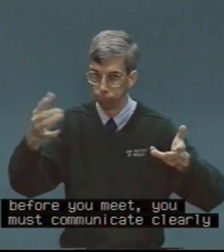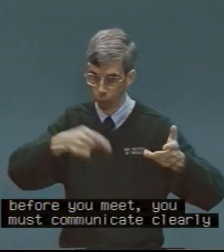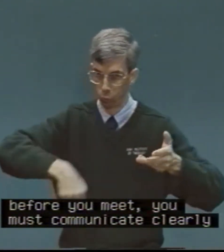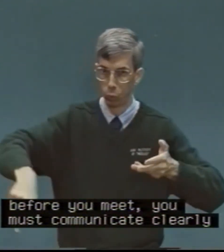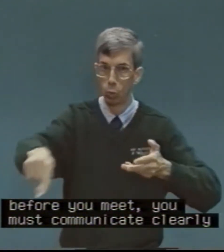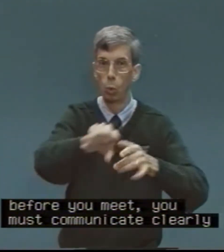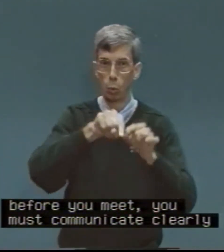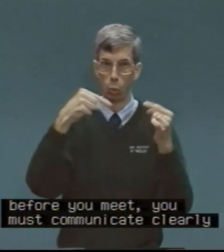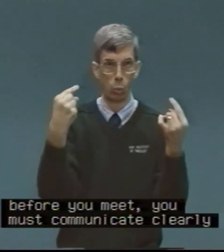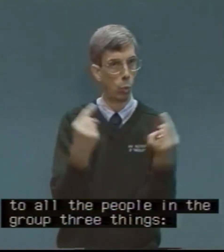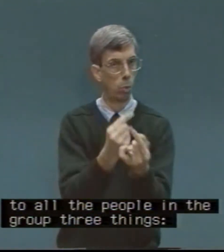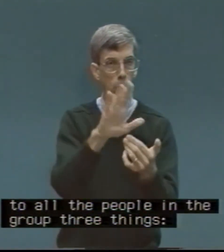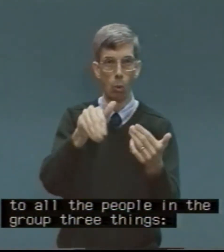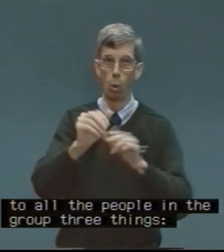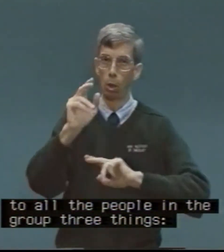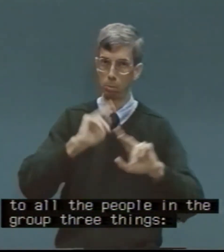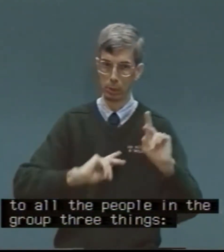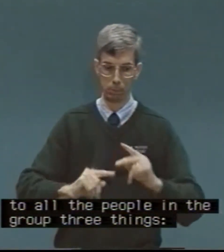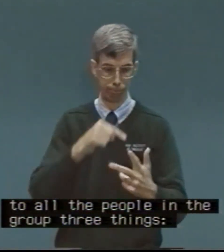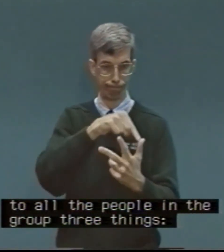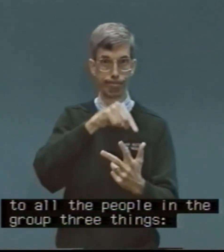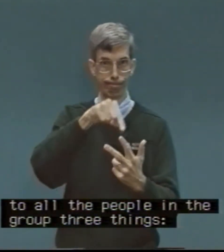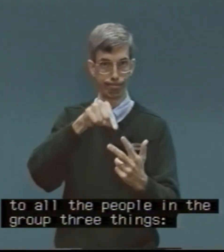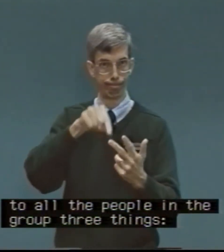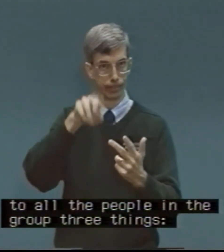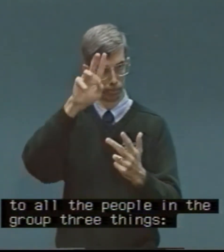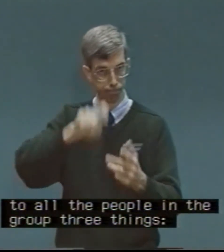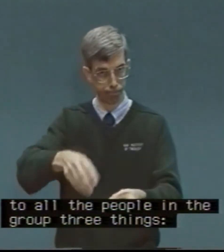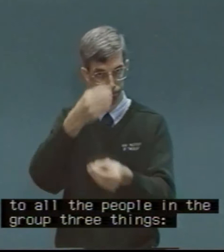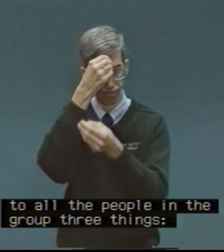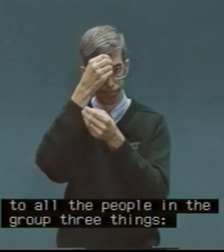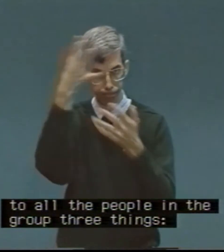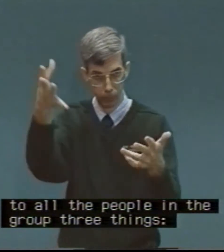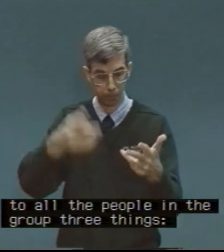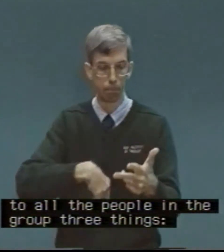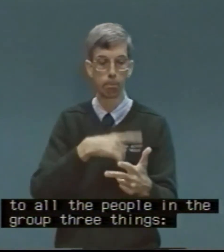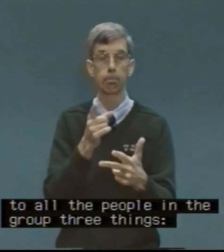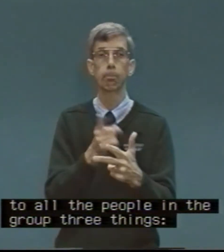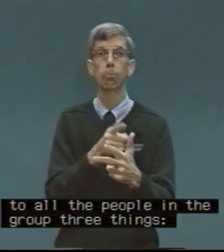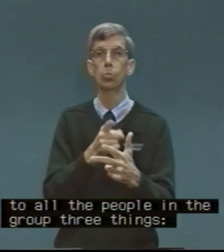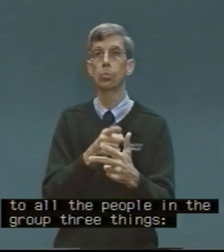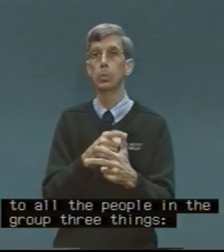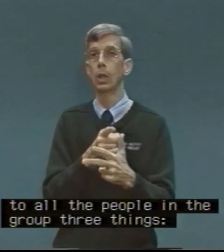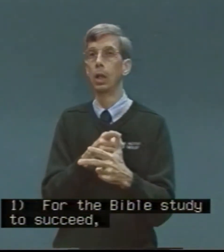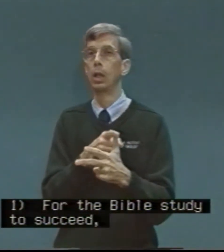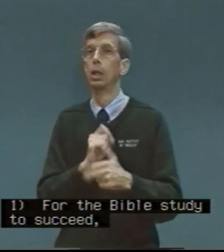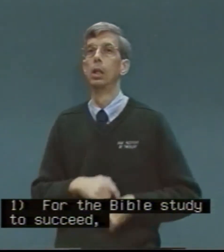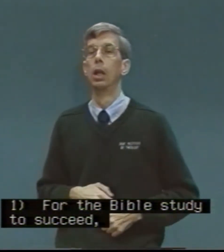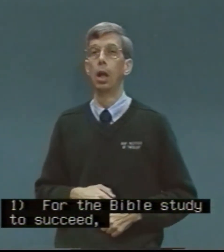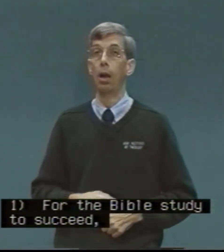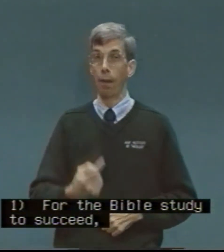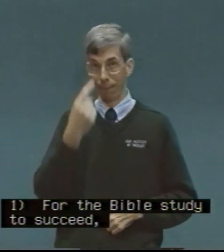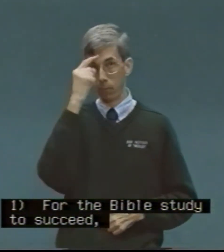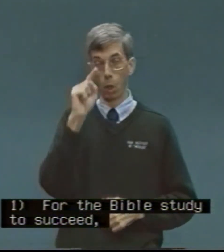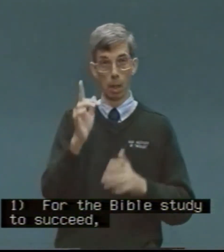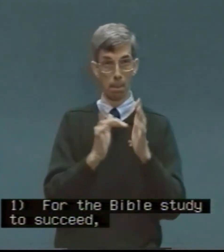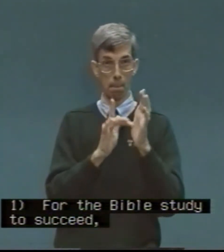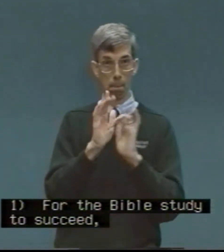to all the people in the group three things. 1. For the